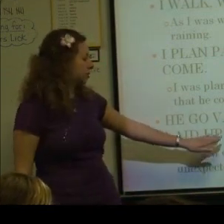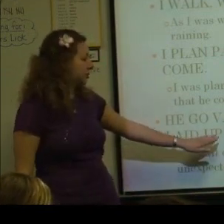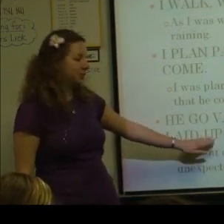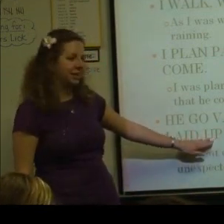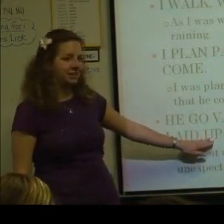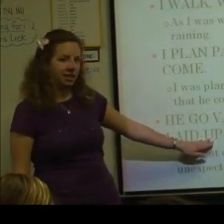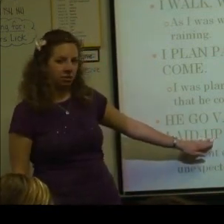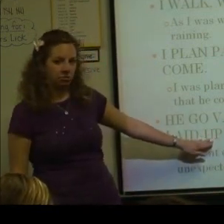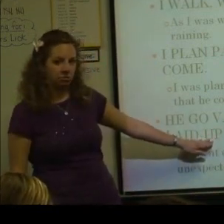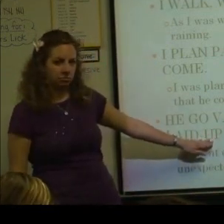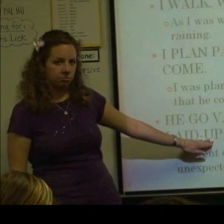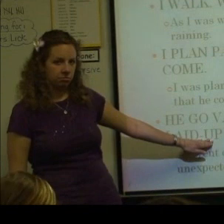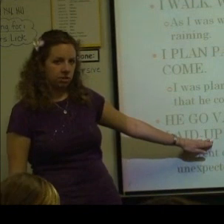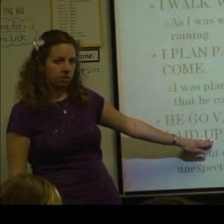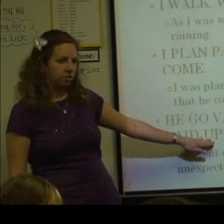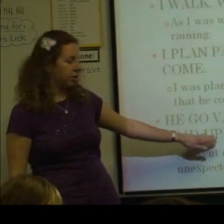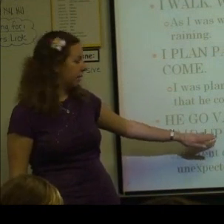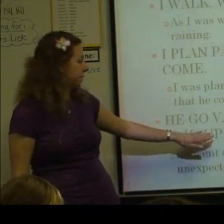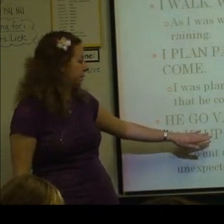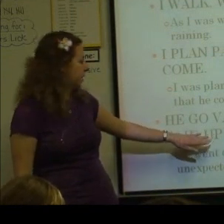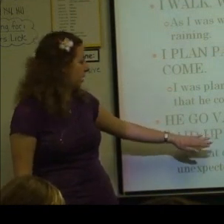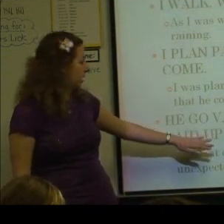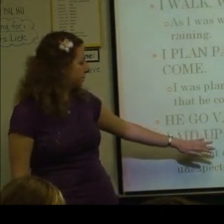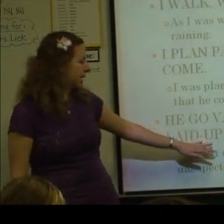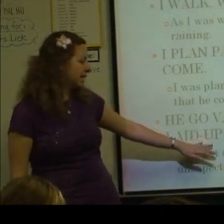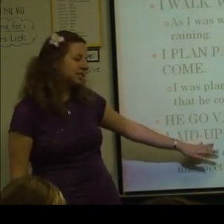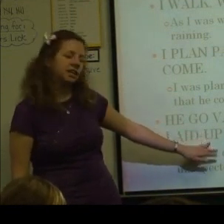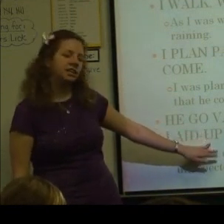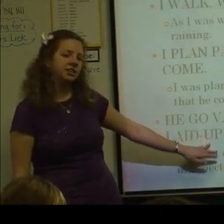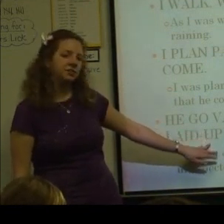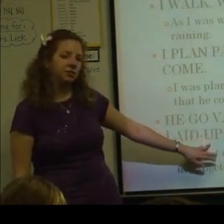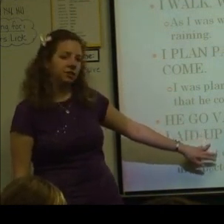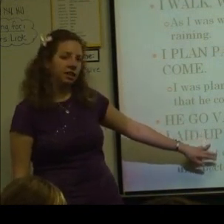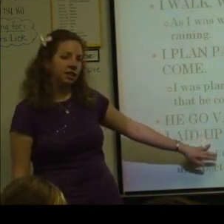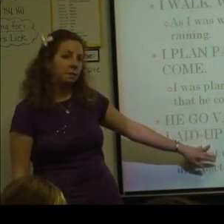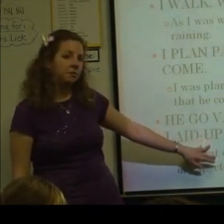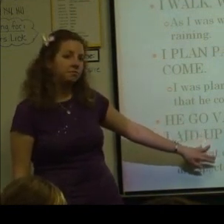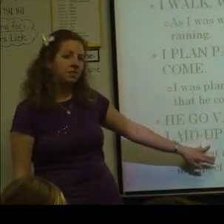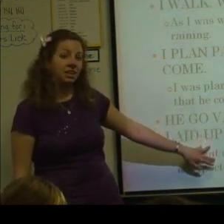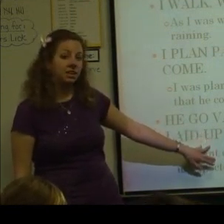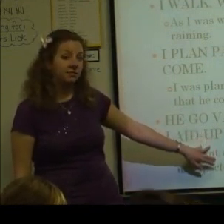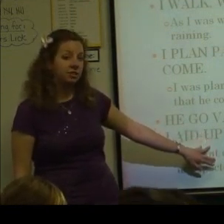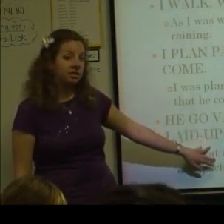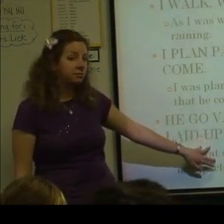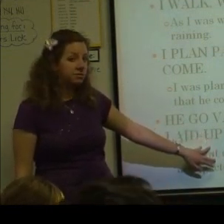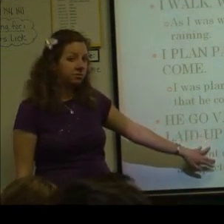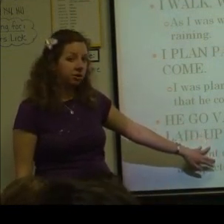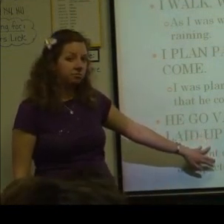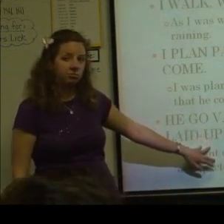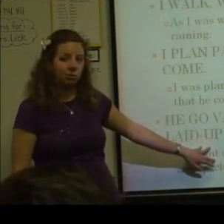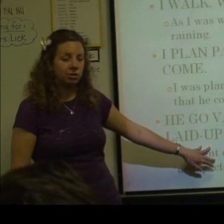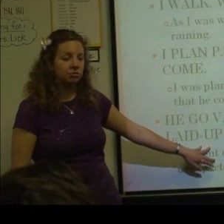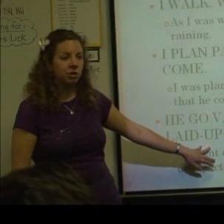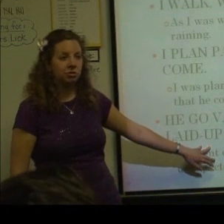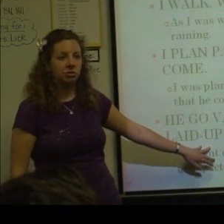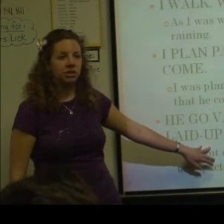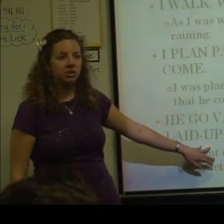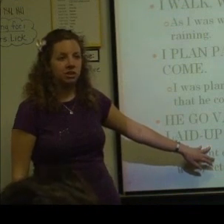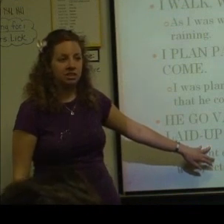to do laid down. Okay, they had a sign in there for laid up that I'd never seen before, so I don't know if it's